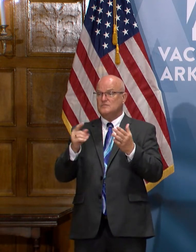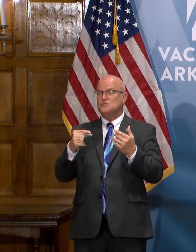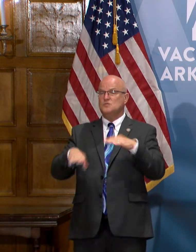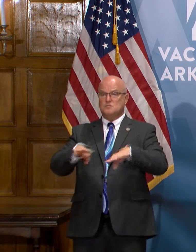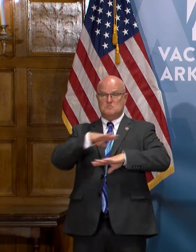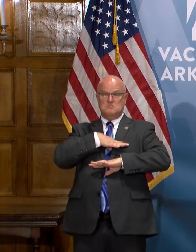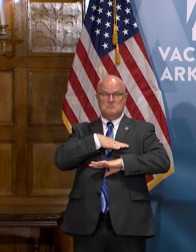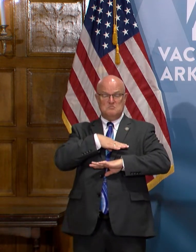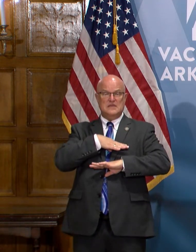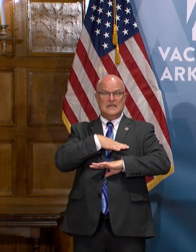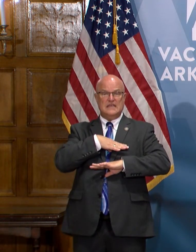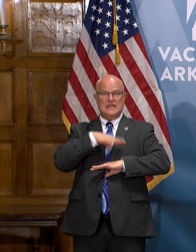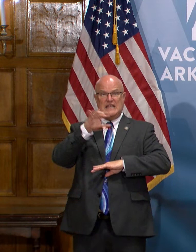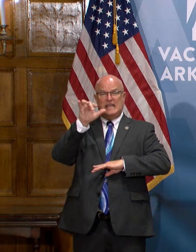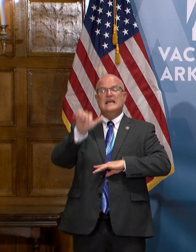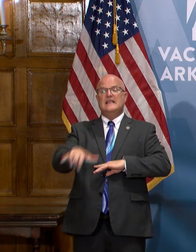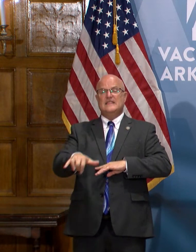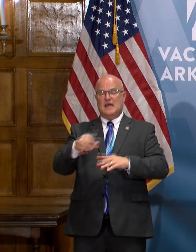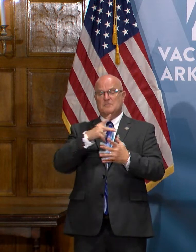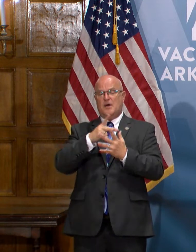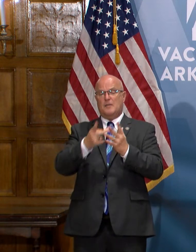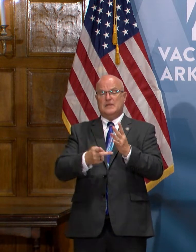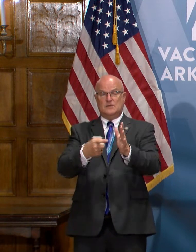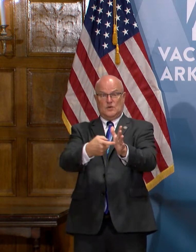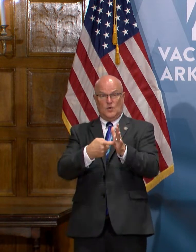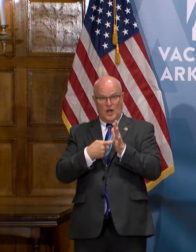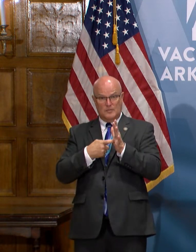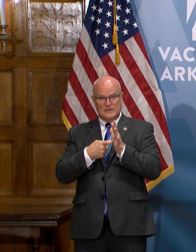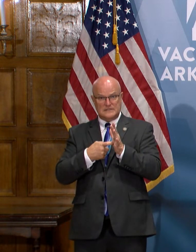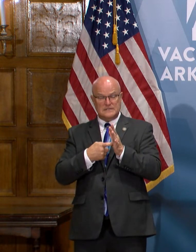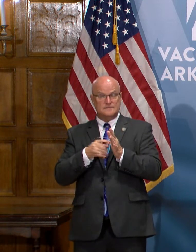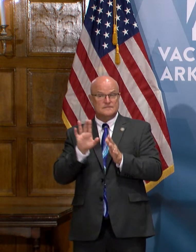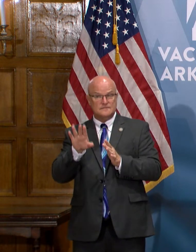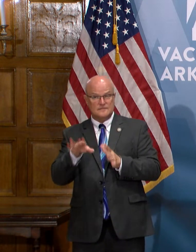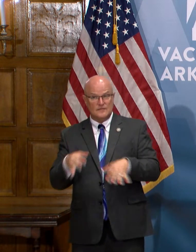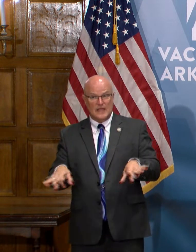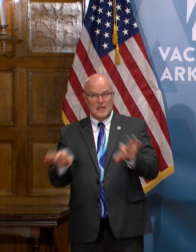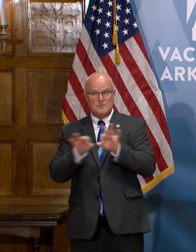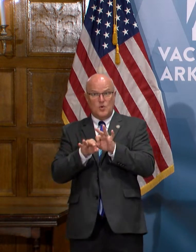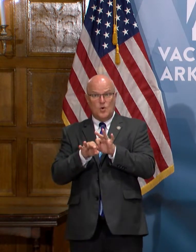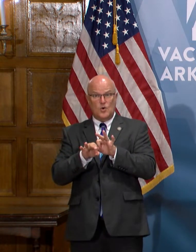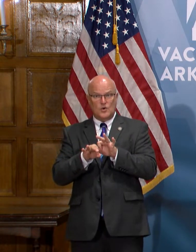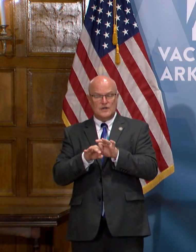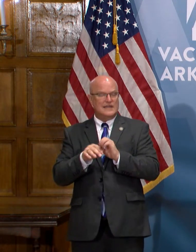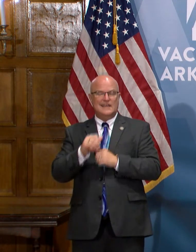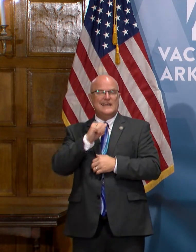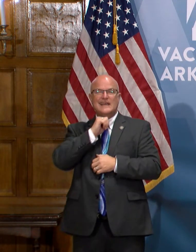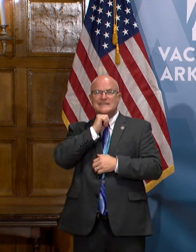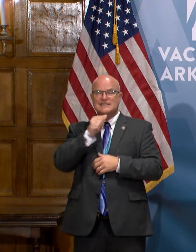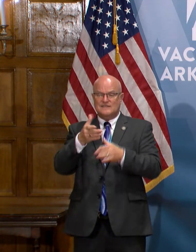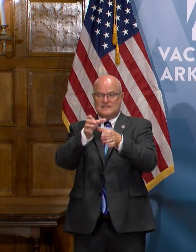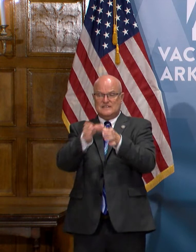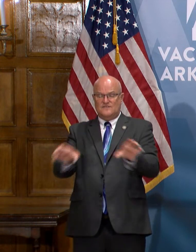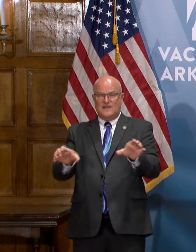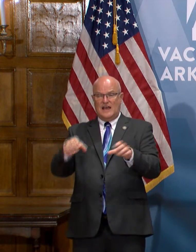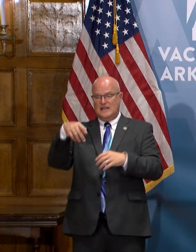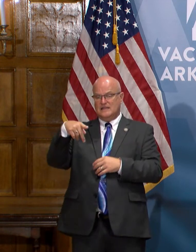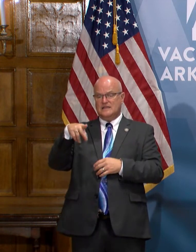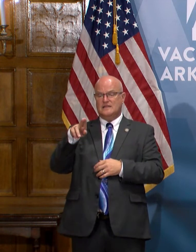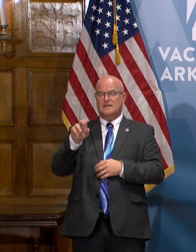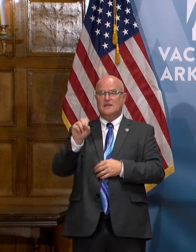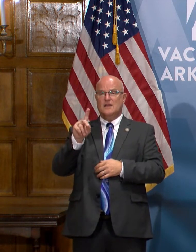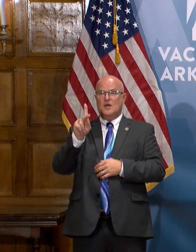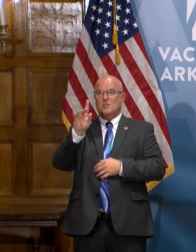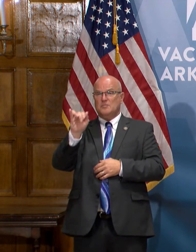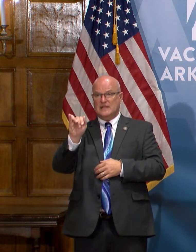to meet those population requirements. What's important is not whether or not you divide Pulaski County,